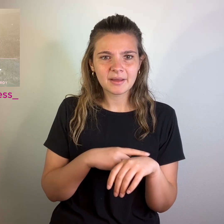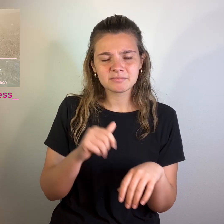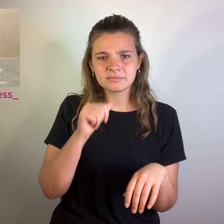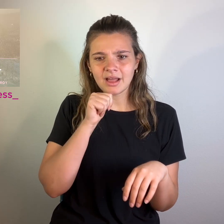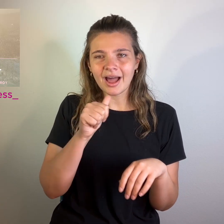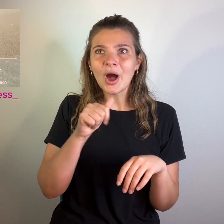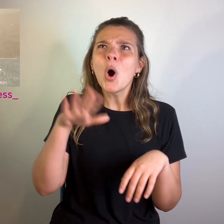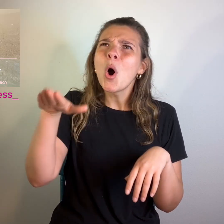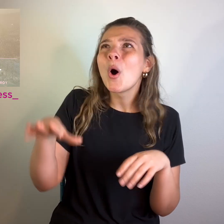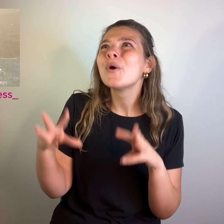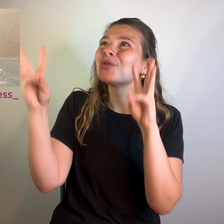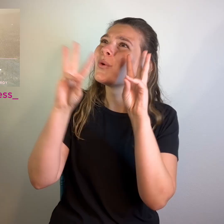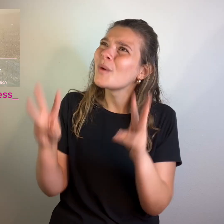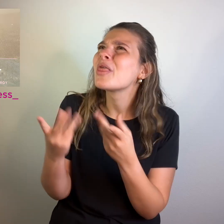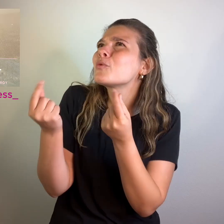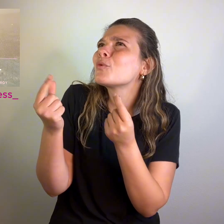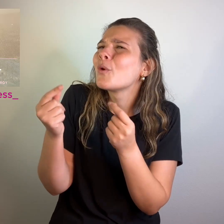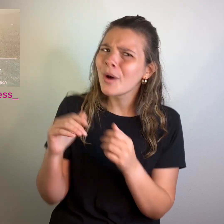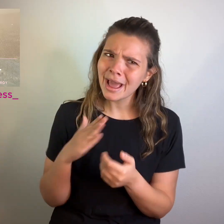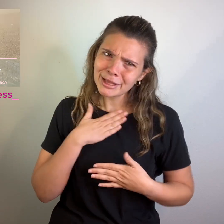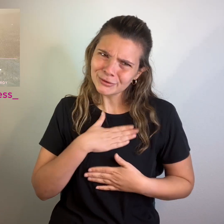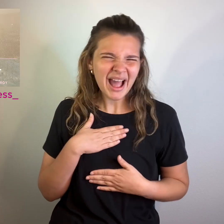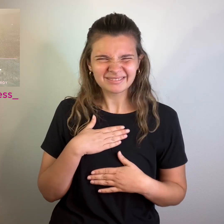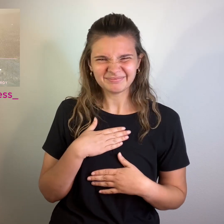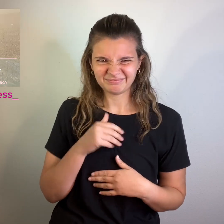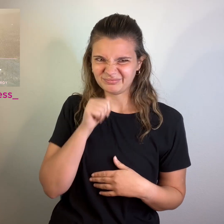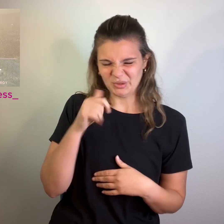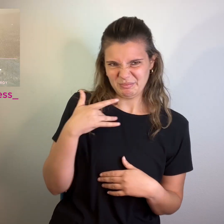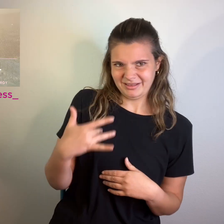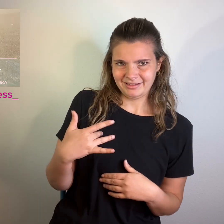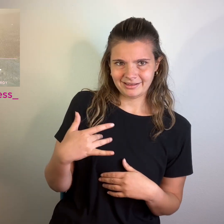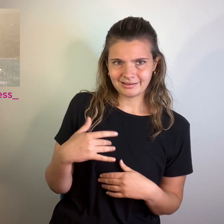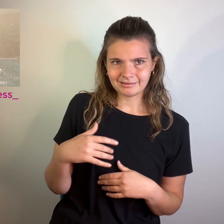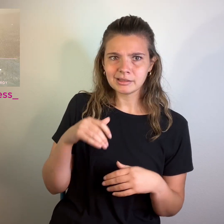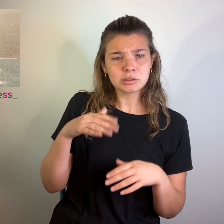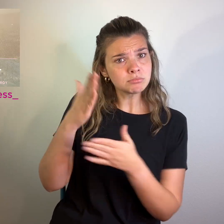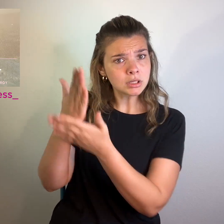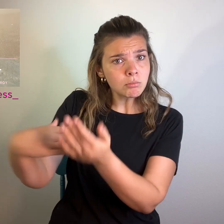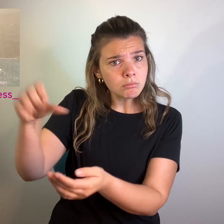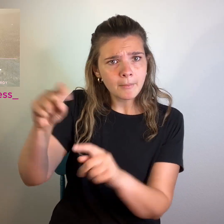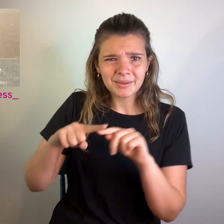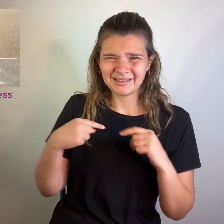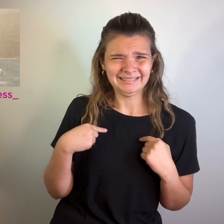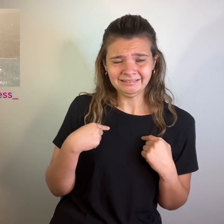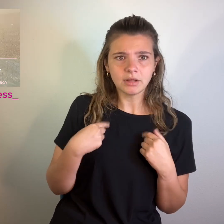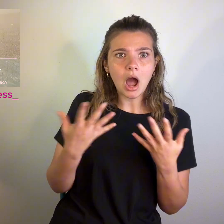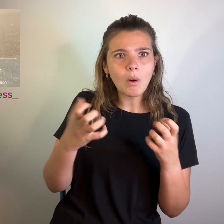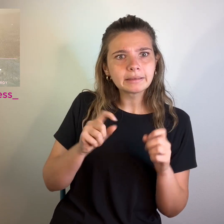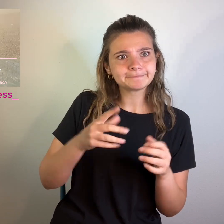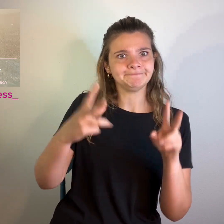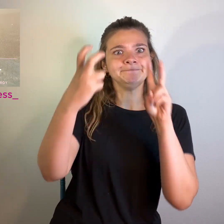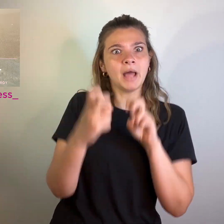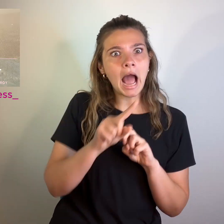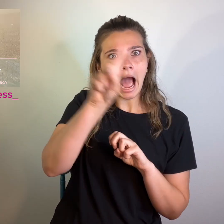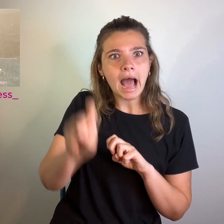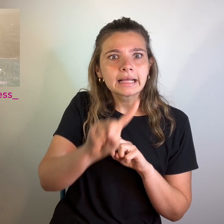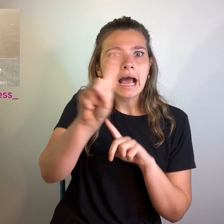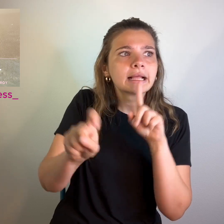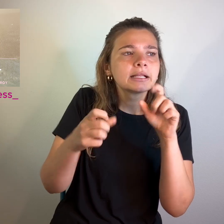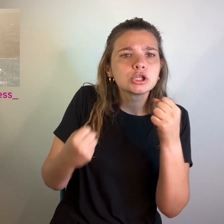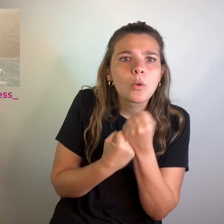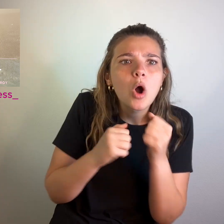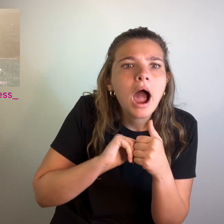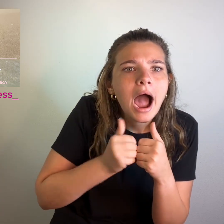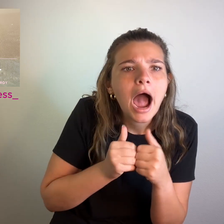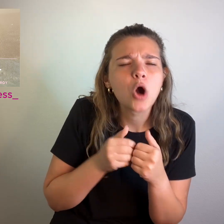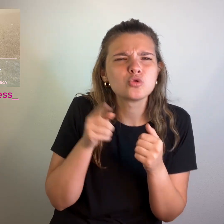type girl, and that's not for everybody. But for me, like, I want to know about you. I want to support you. I'm going to ask you, what do you